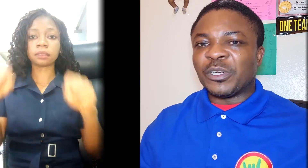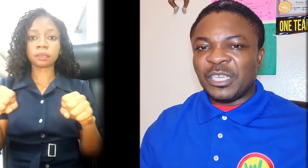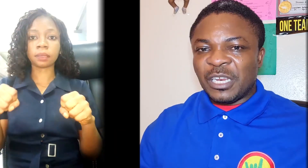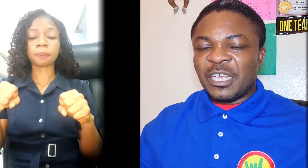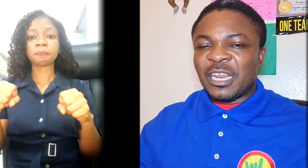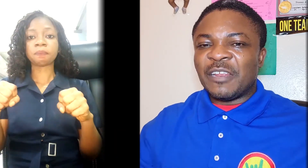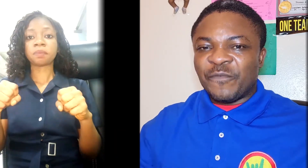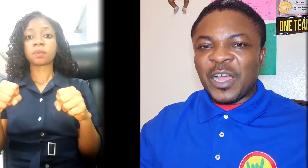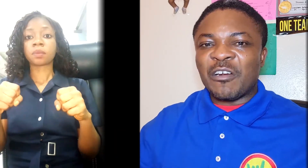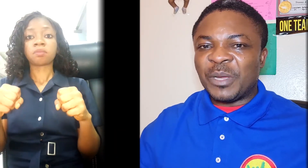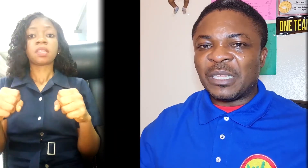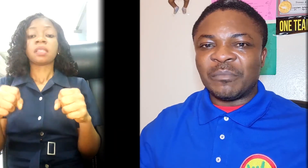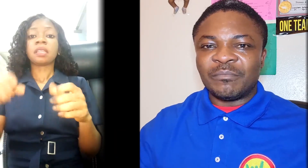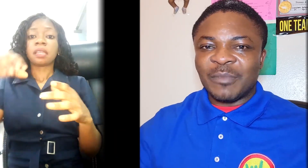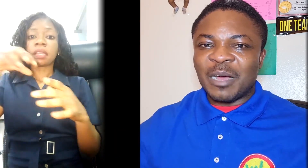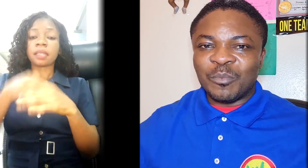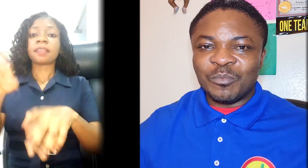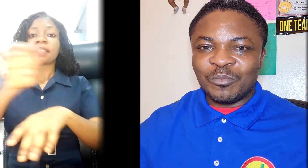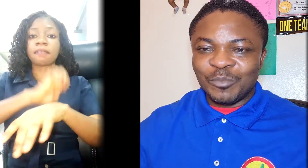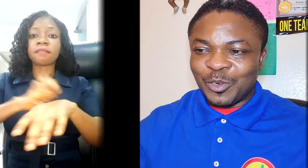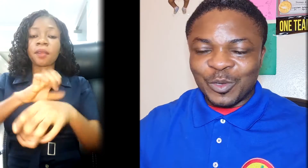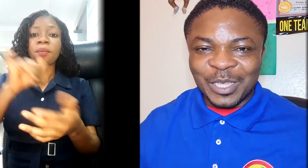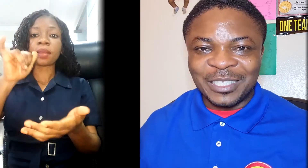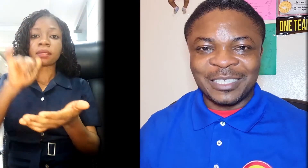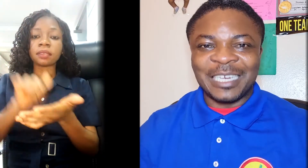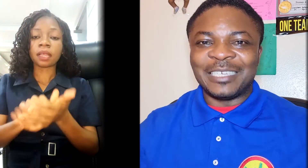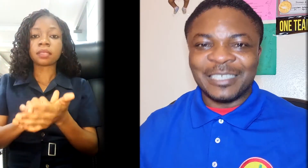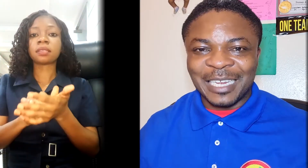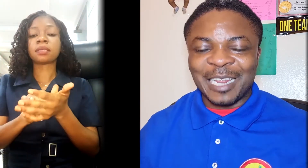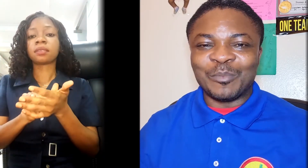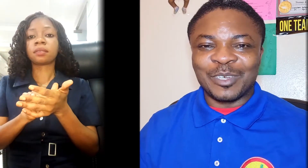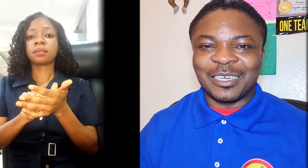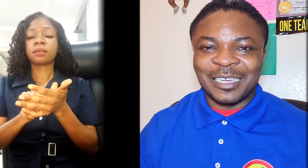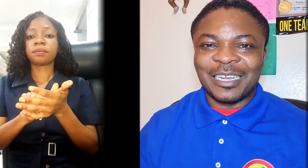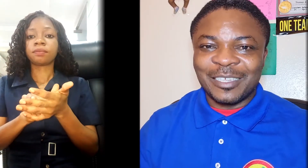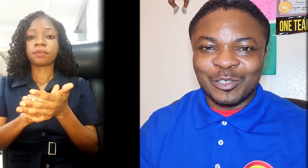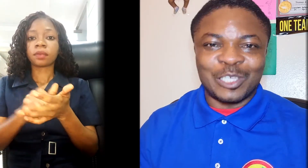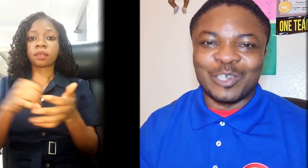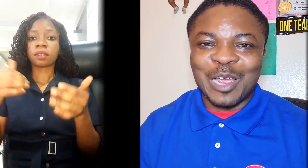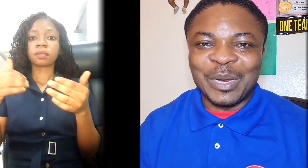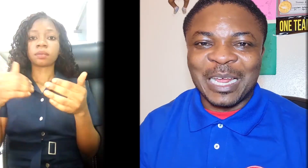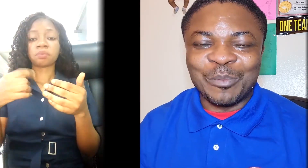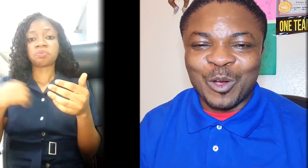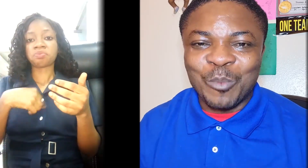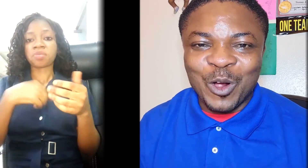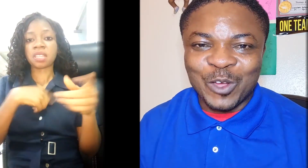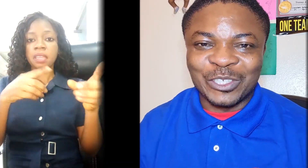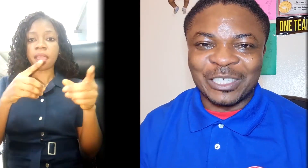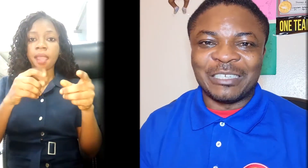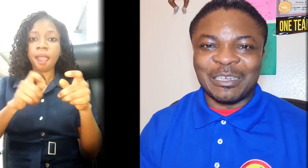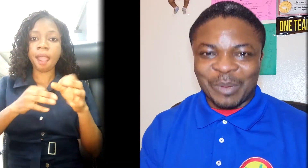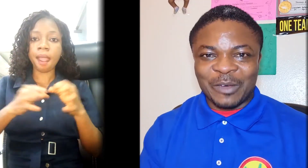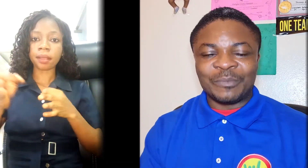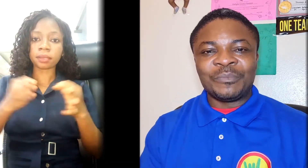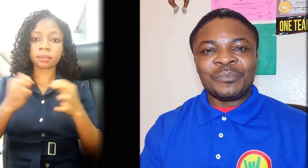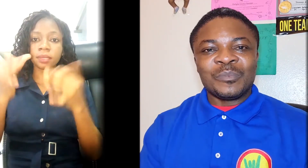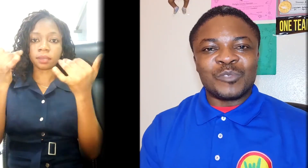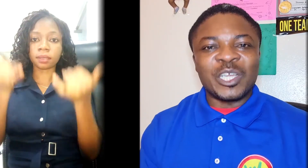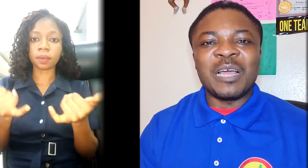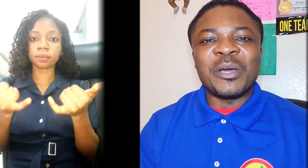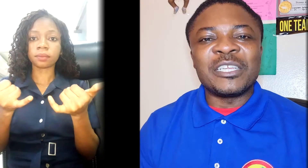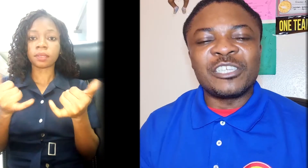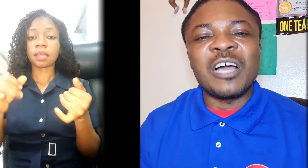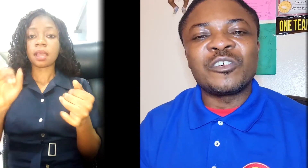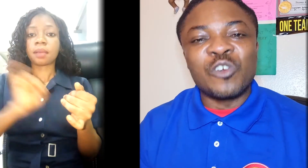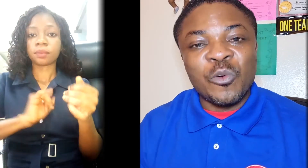in an environment the setting that I'm describing and I'm more concerned about. I'm